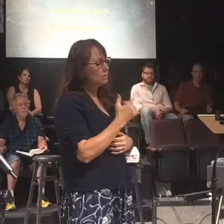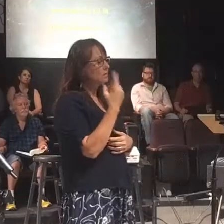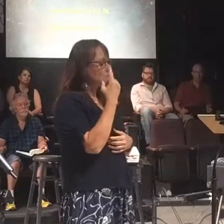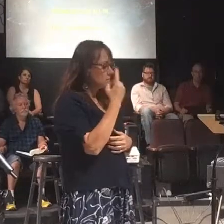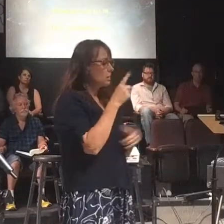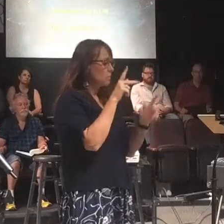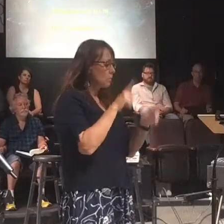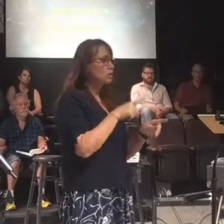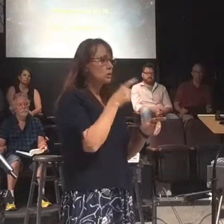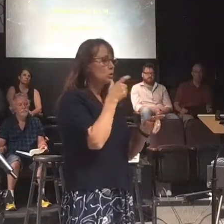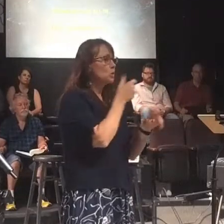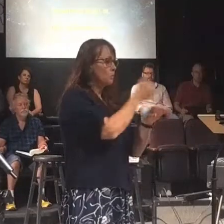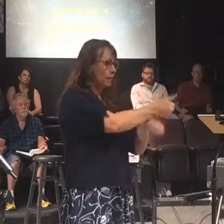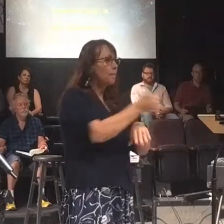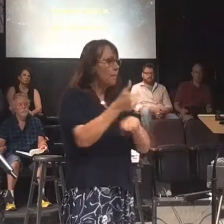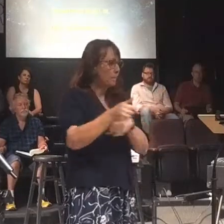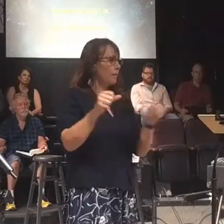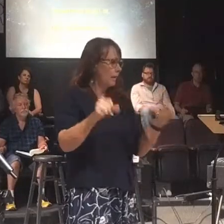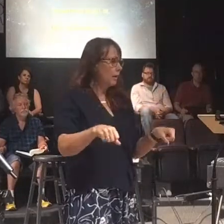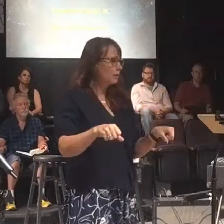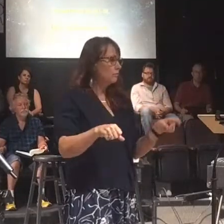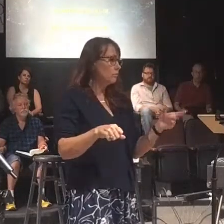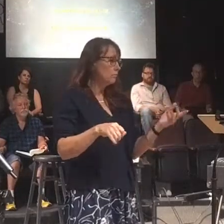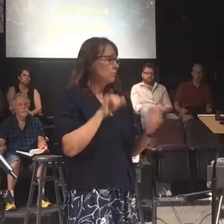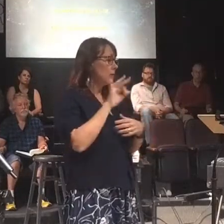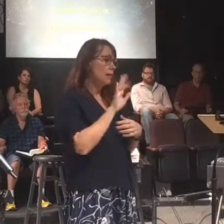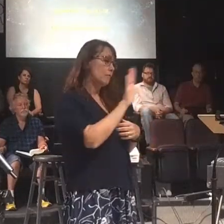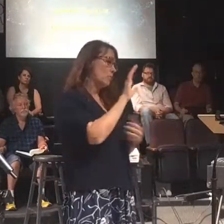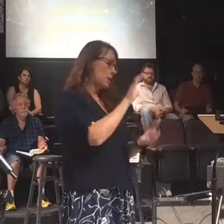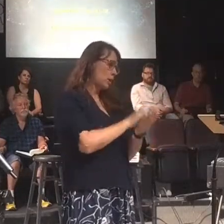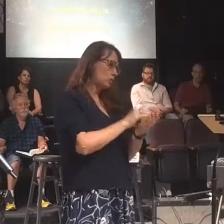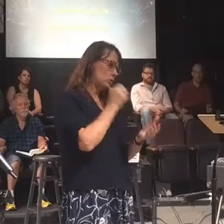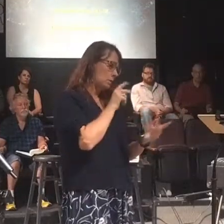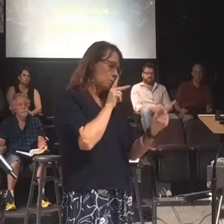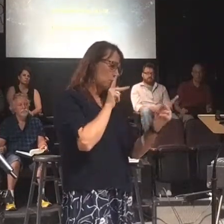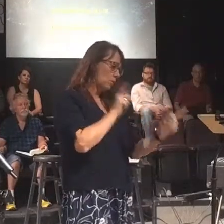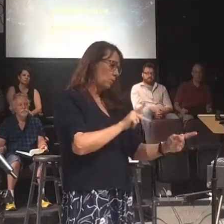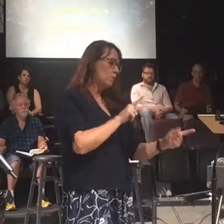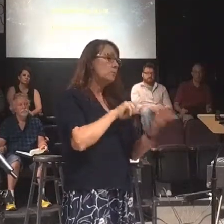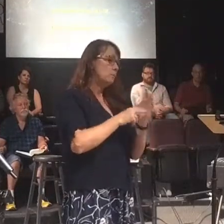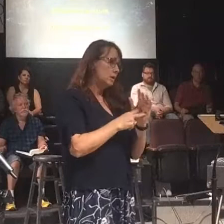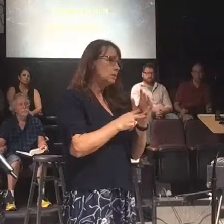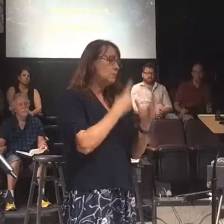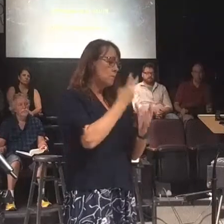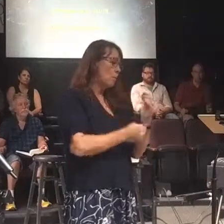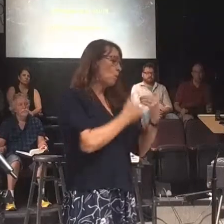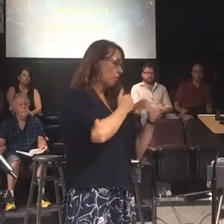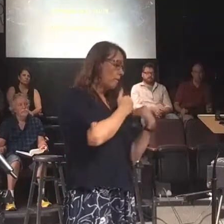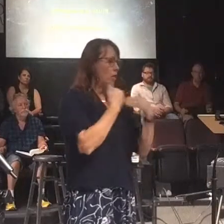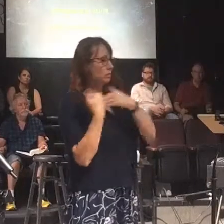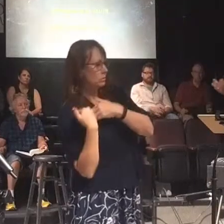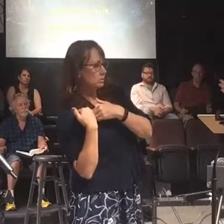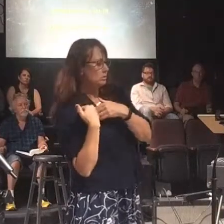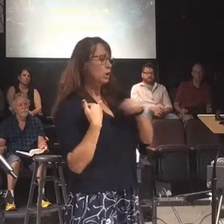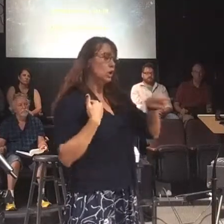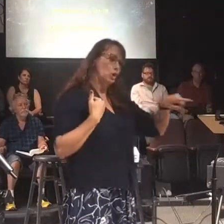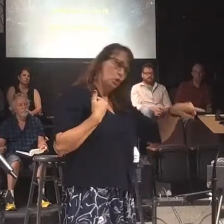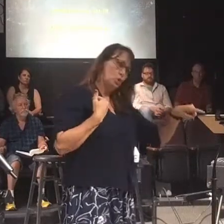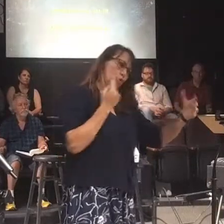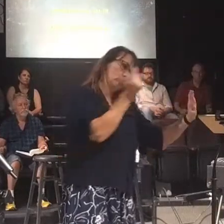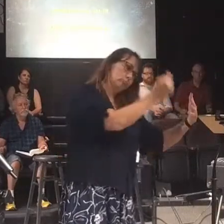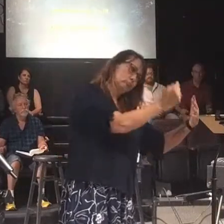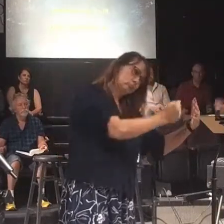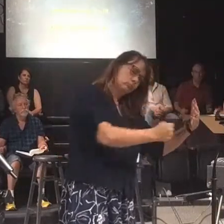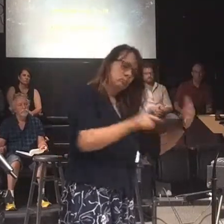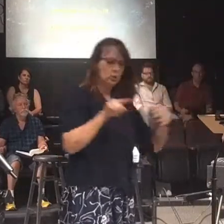If our marriage is less than perfect, there's usually fault on both sides. Okay, I've been A and you've been C, and